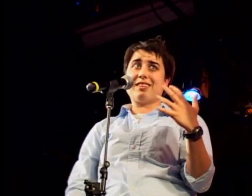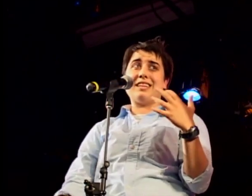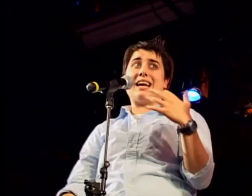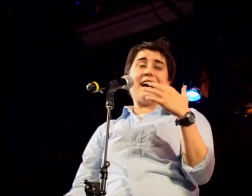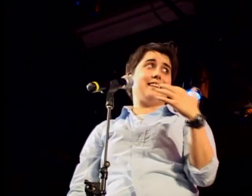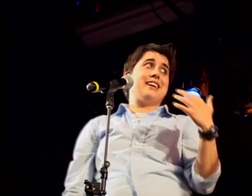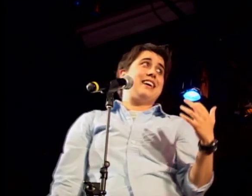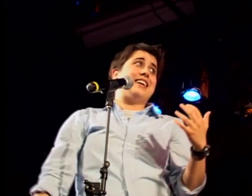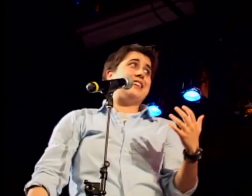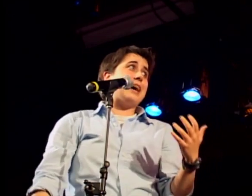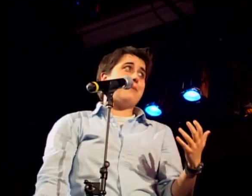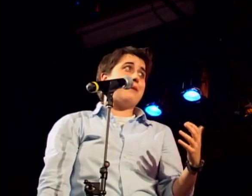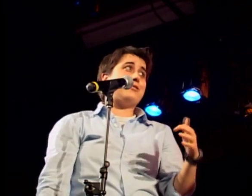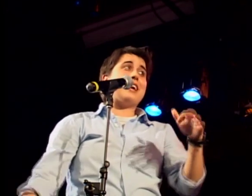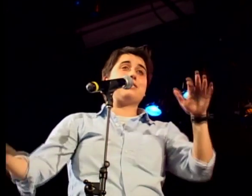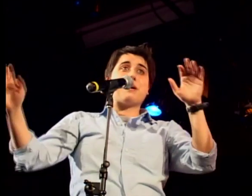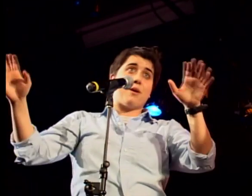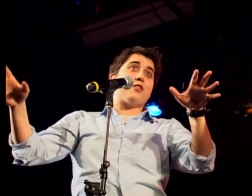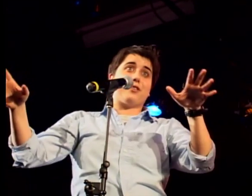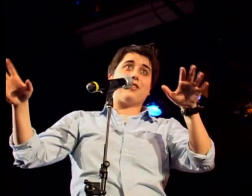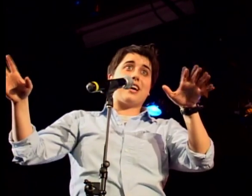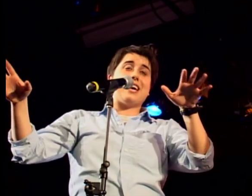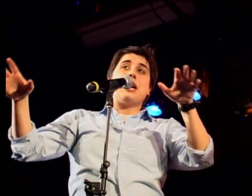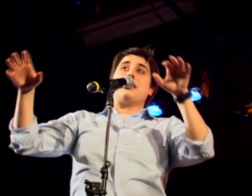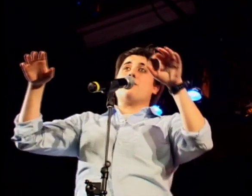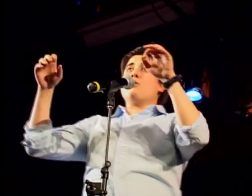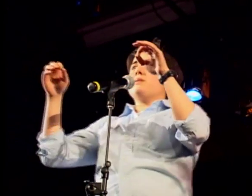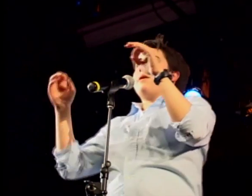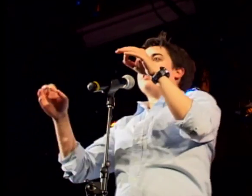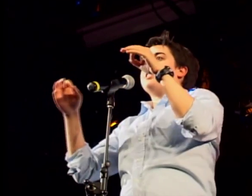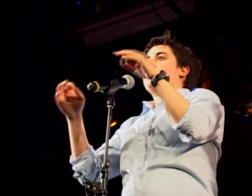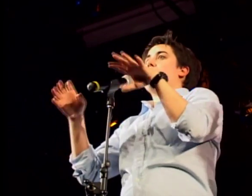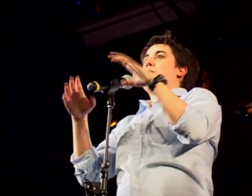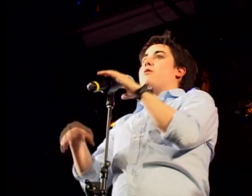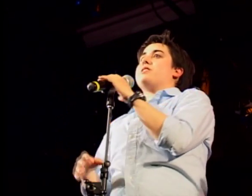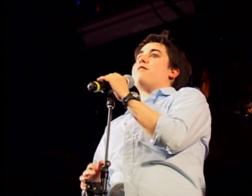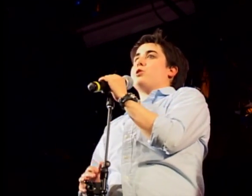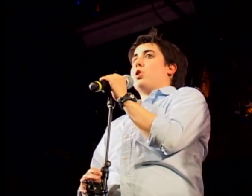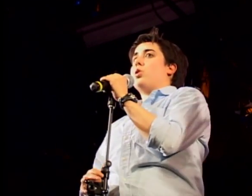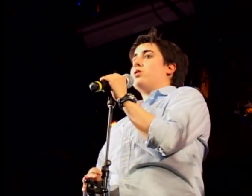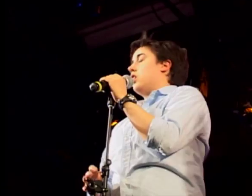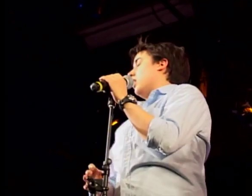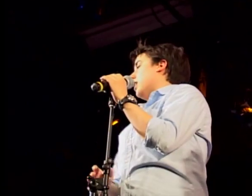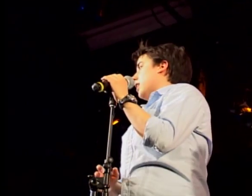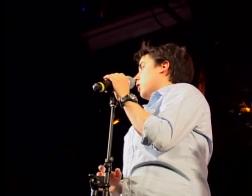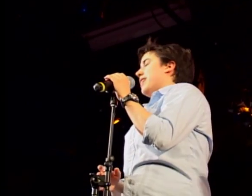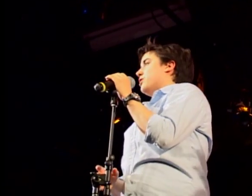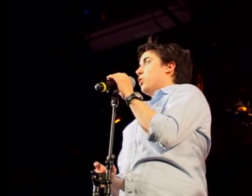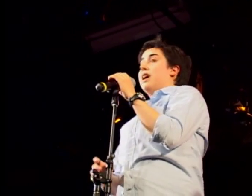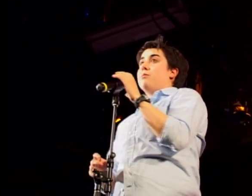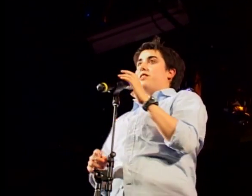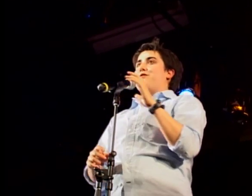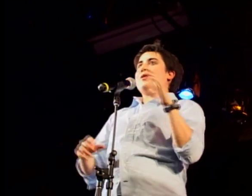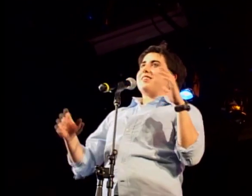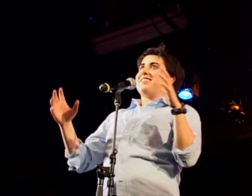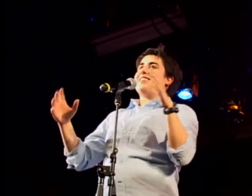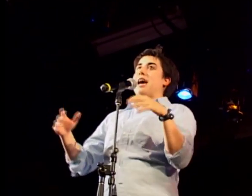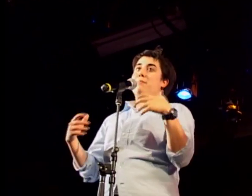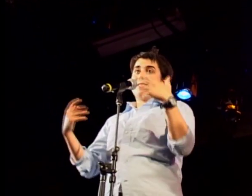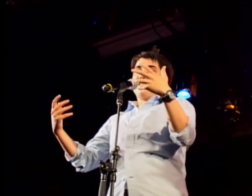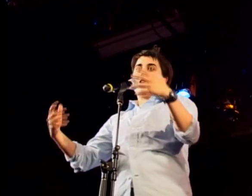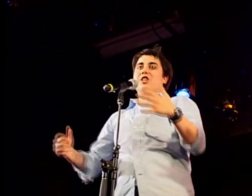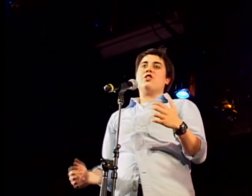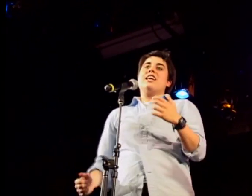that. Not Mom. So that's my mother, okay? Now, the most embarrassing story my mother's ever told, I was there